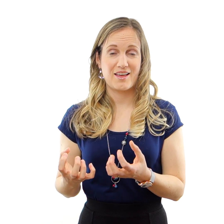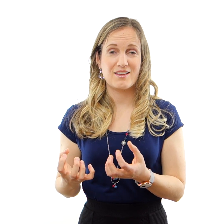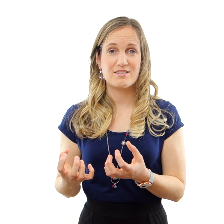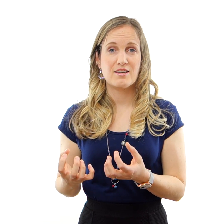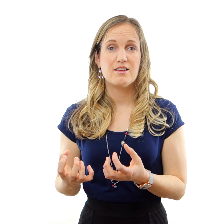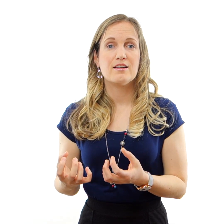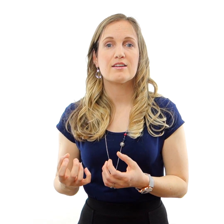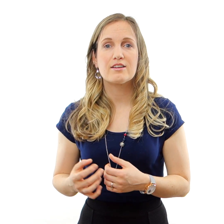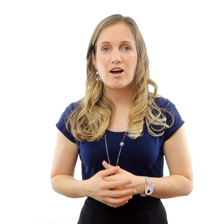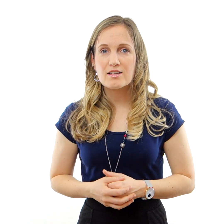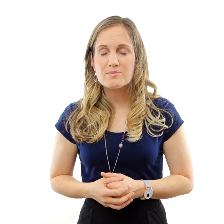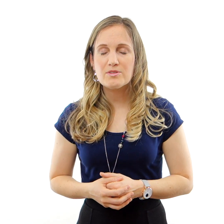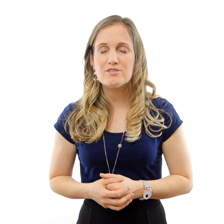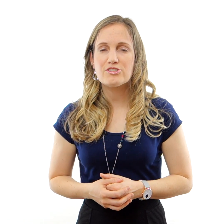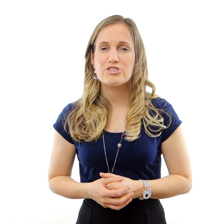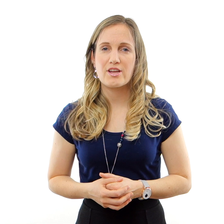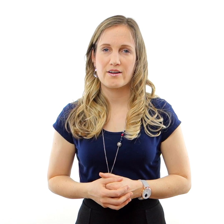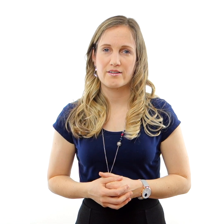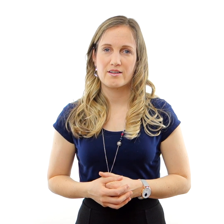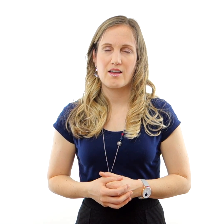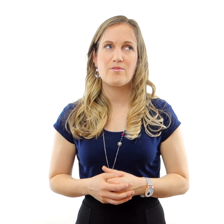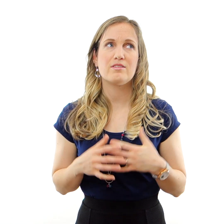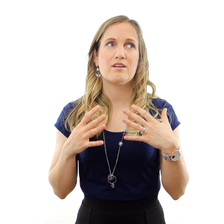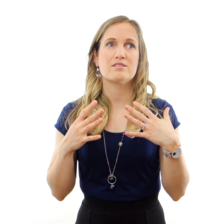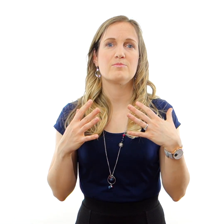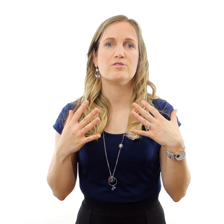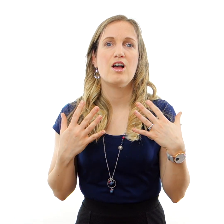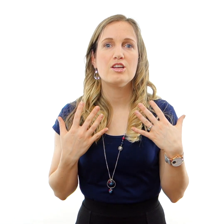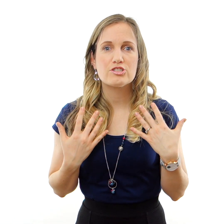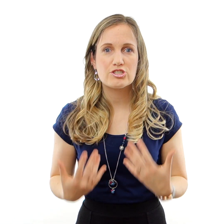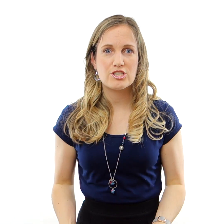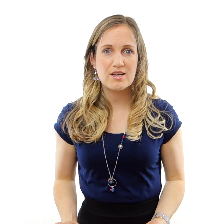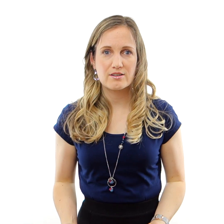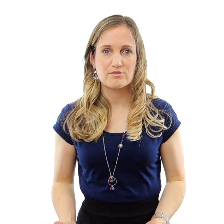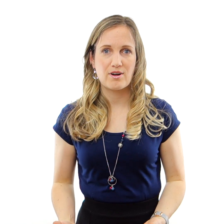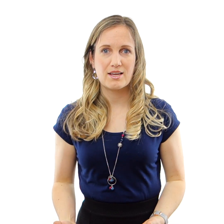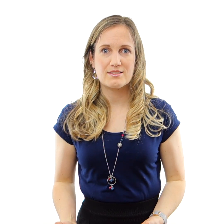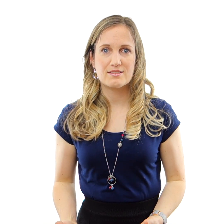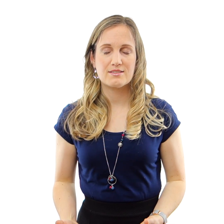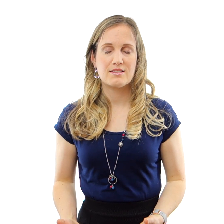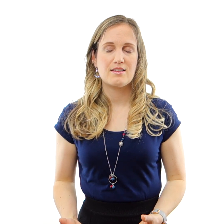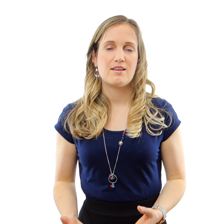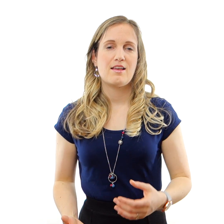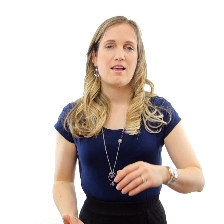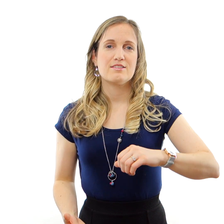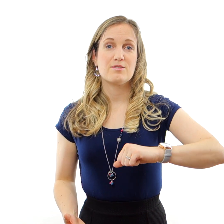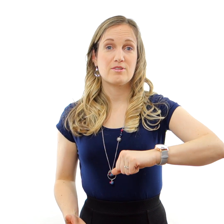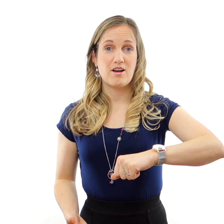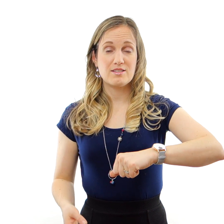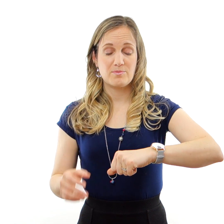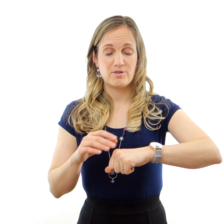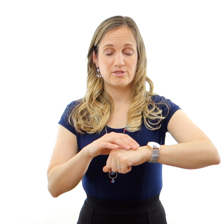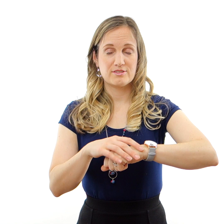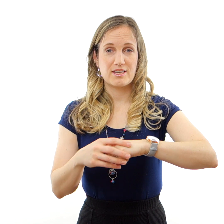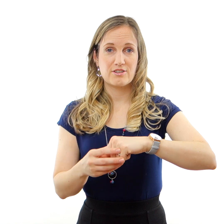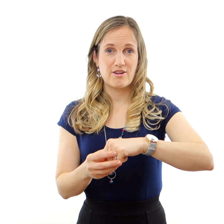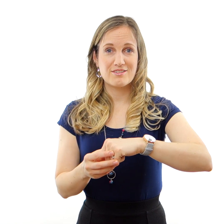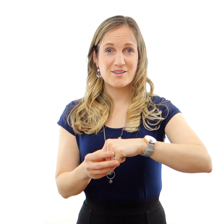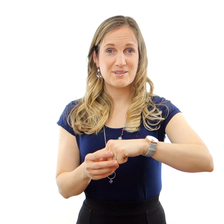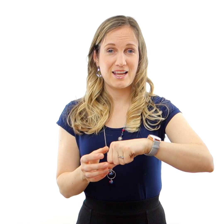that, gospel shared. I want the gospel shared, right? And so gospel, take your non-dominant hand